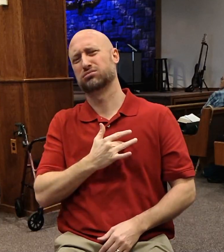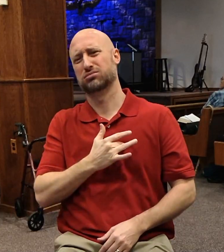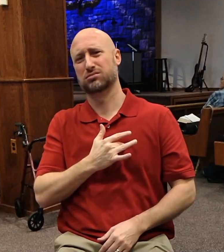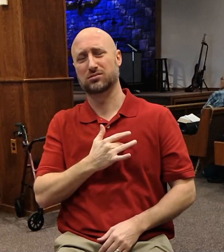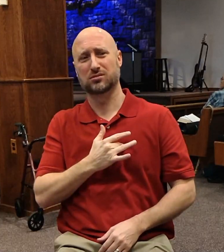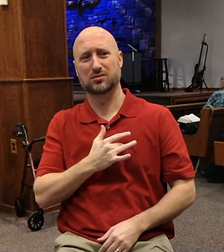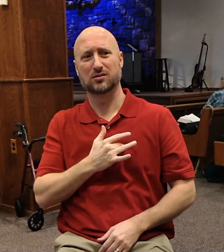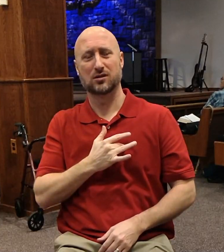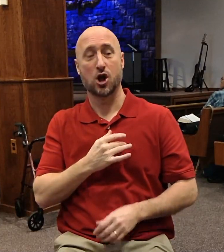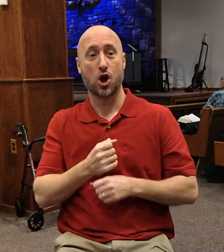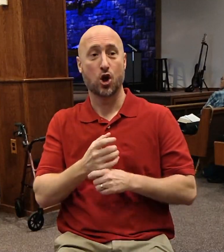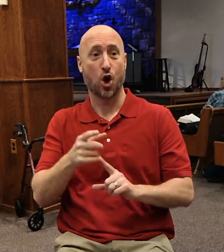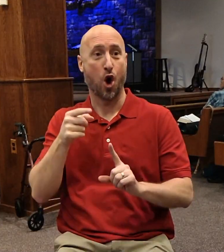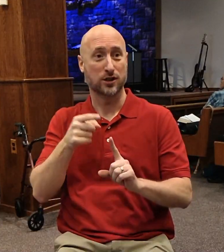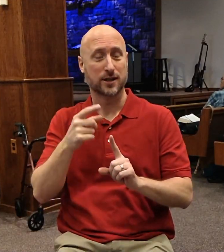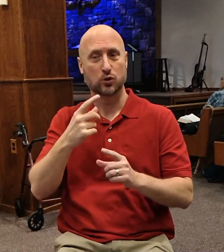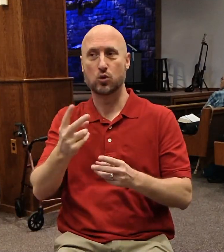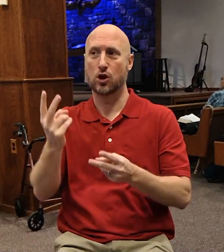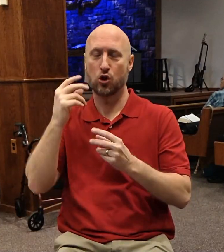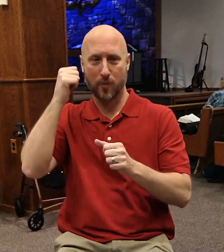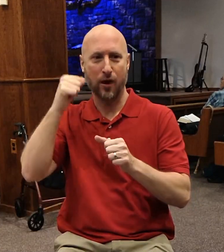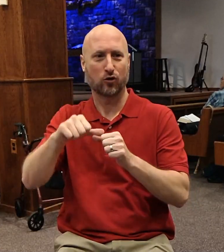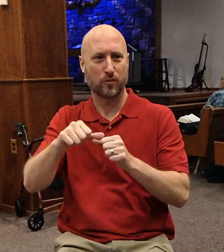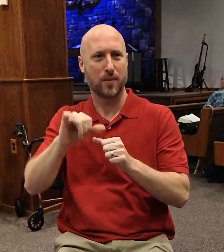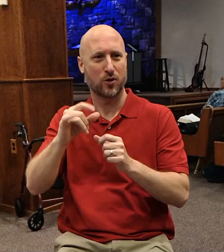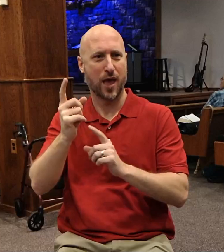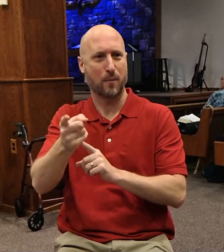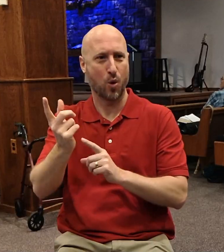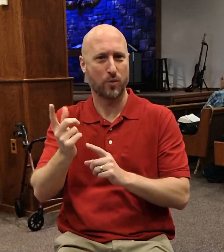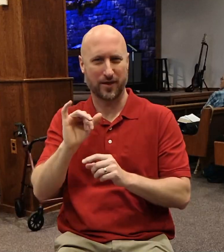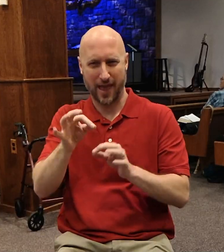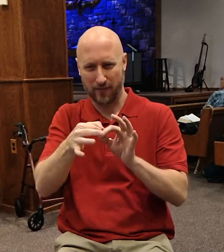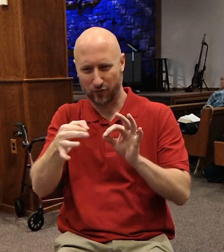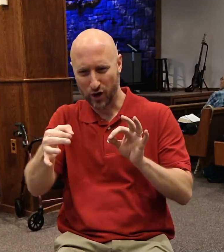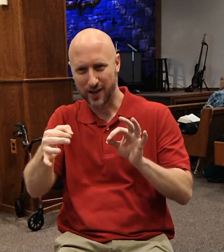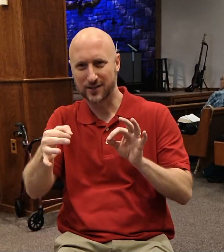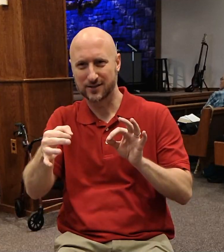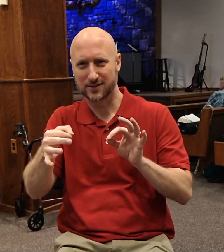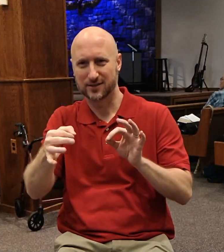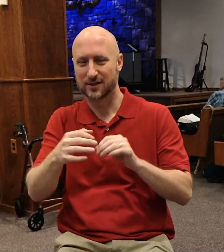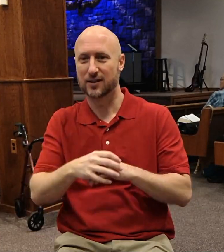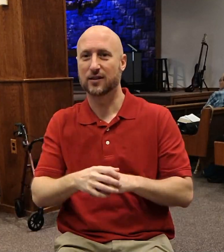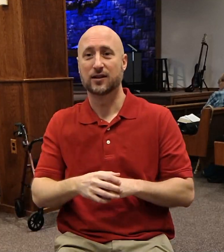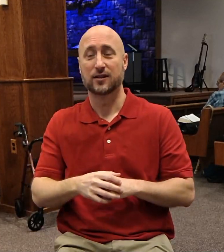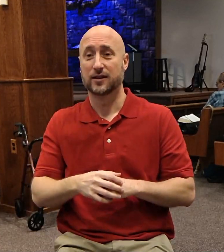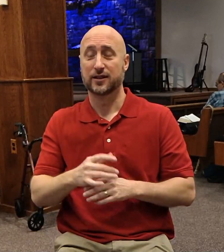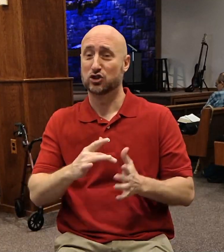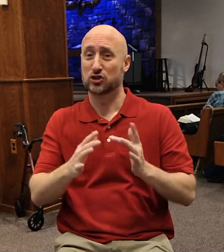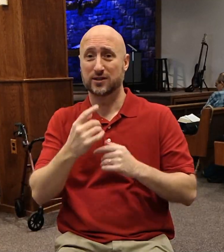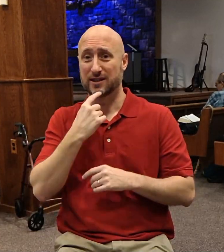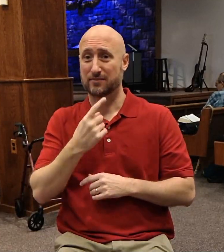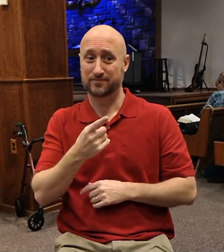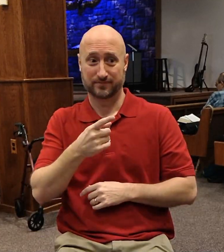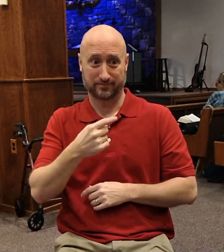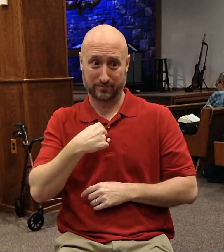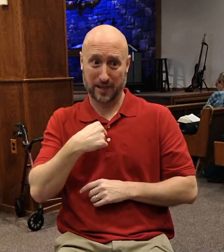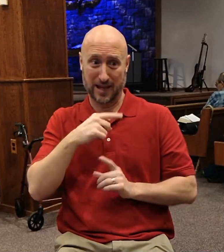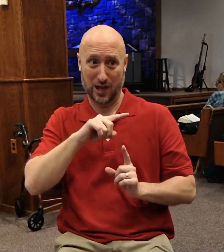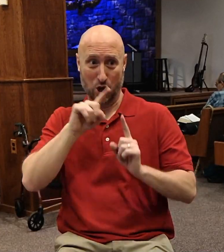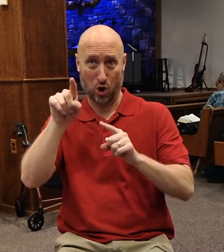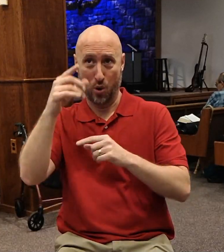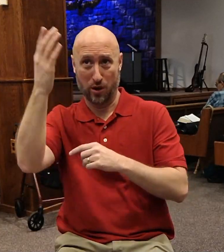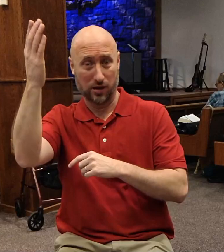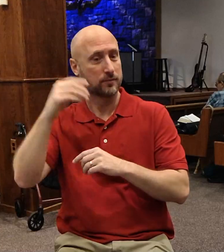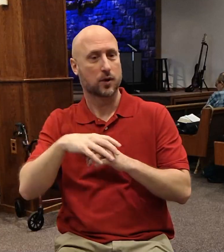step away from them. He says, where I'm going, you can't come. You can't come. He says, you're going to seek